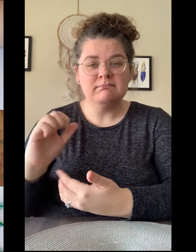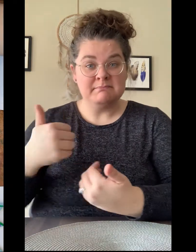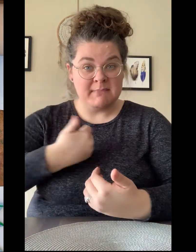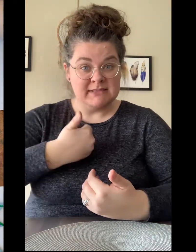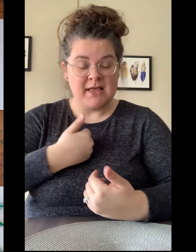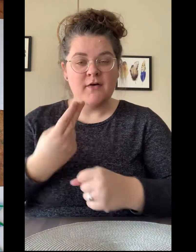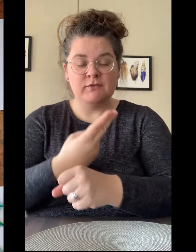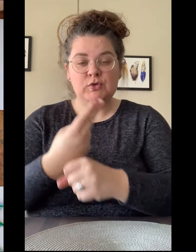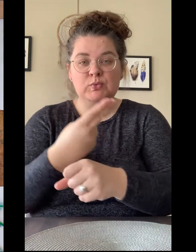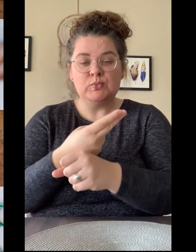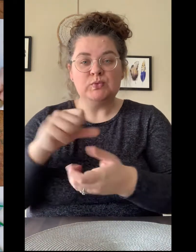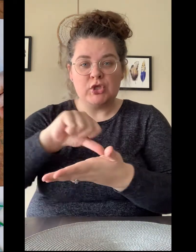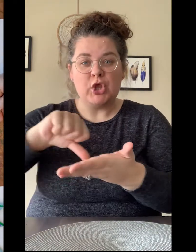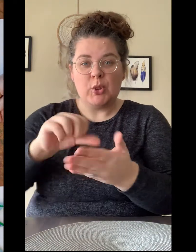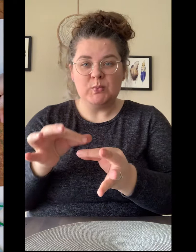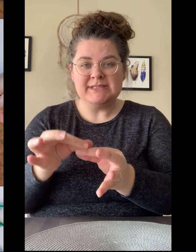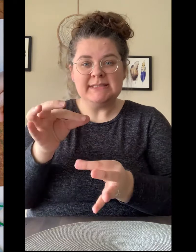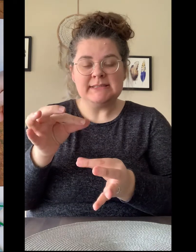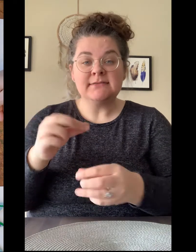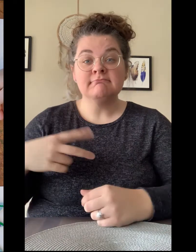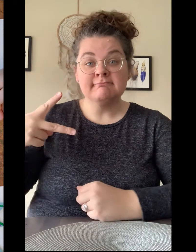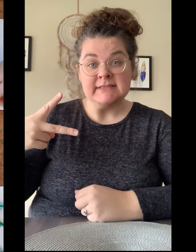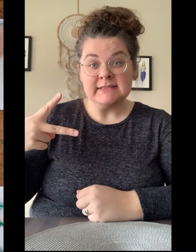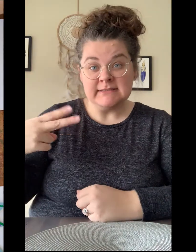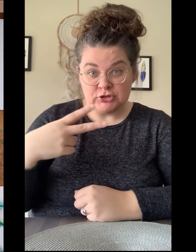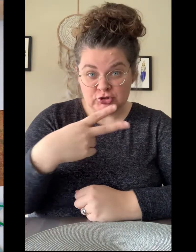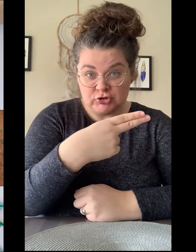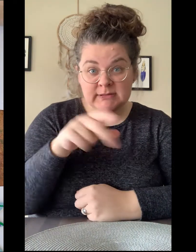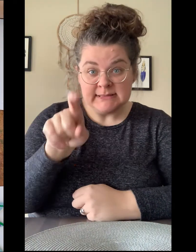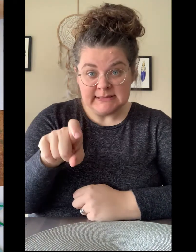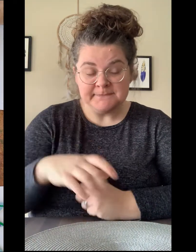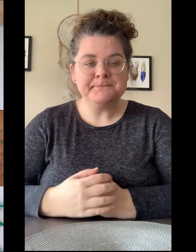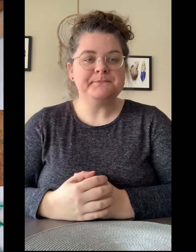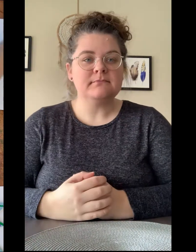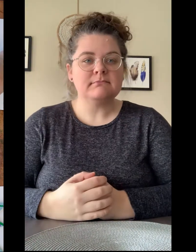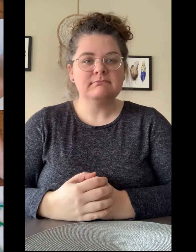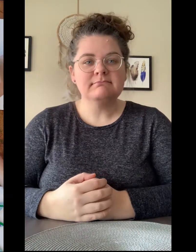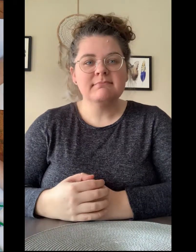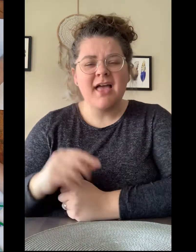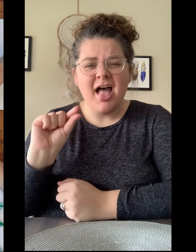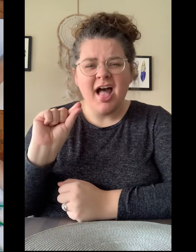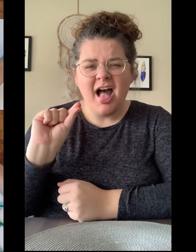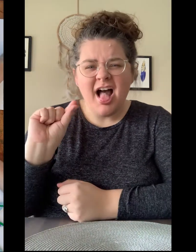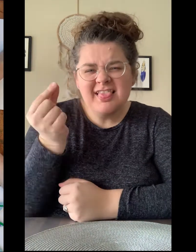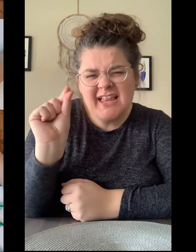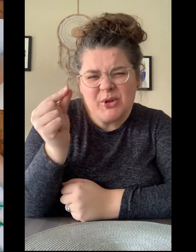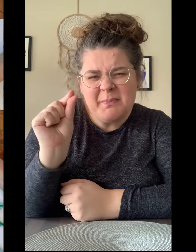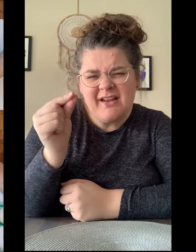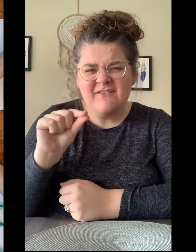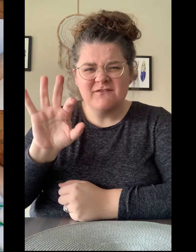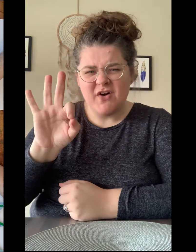today. Pair of scissors to cut out our shapes. A little bit of aluminum